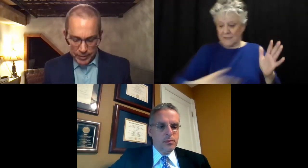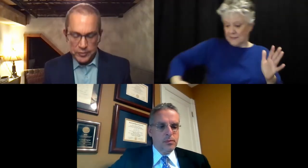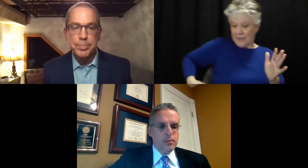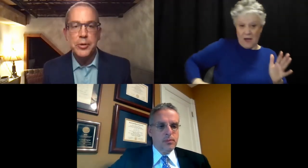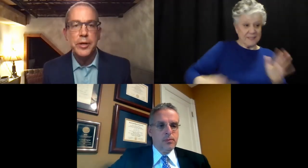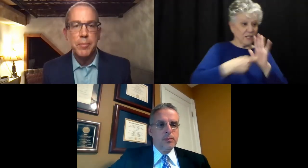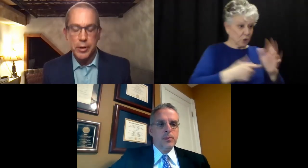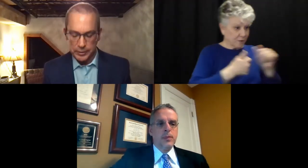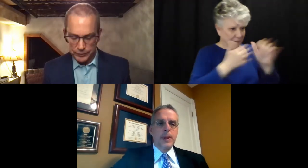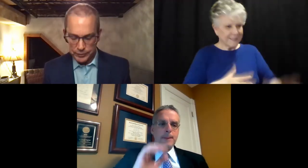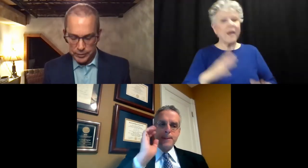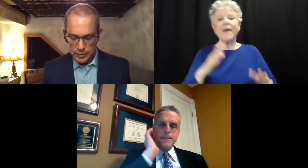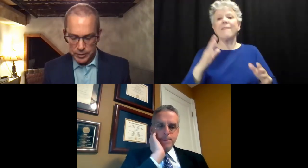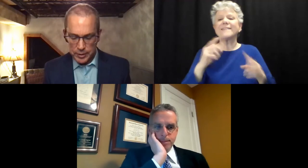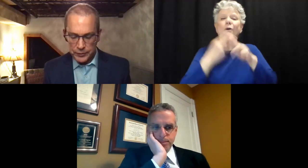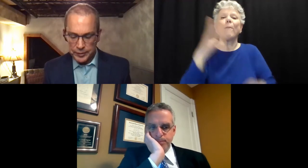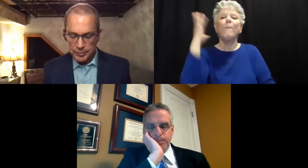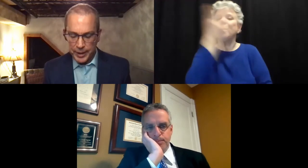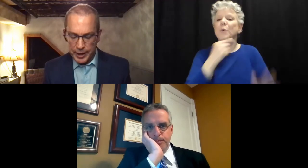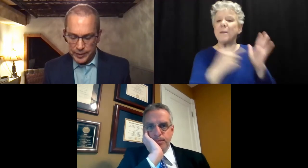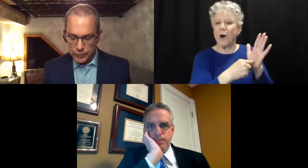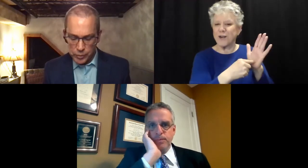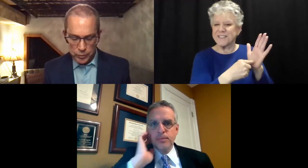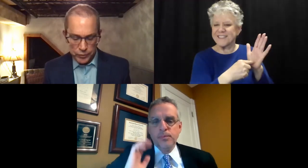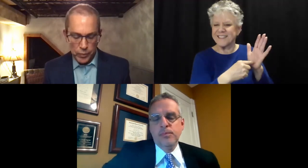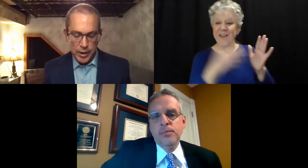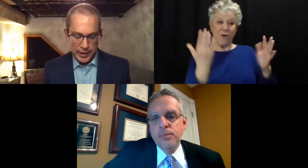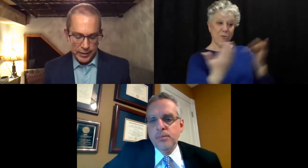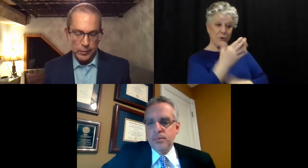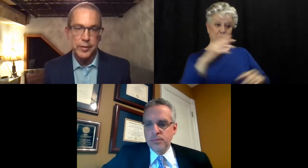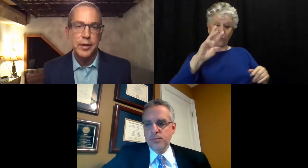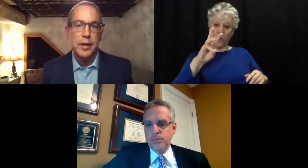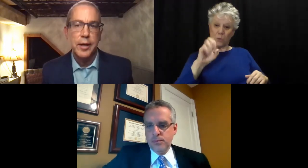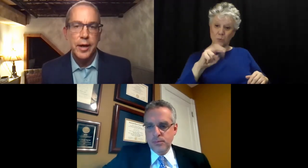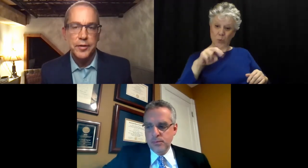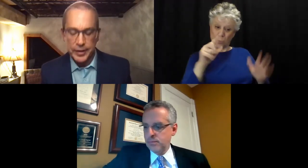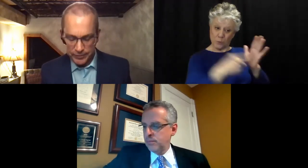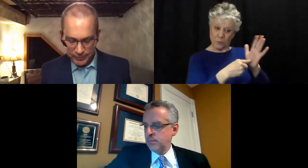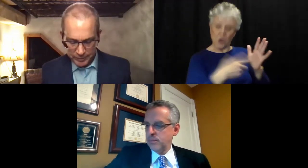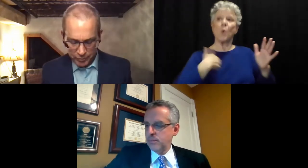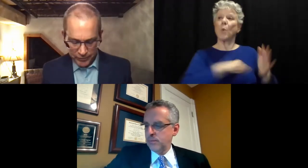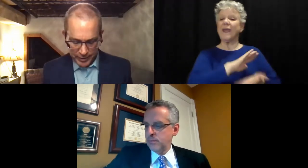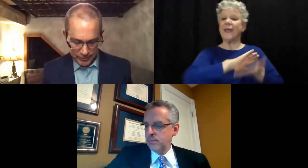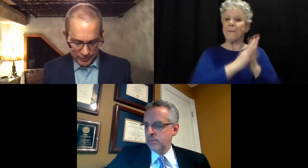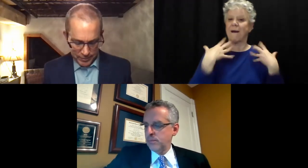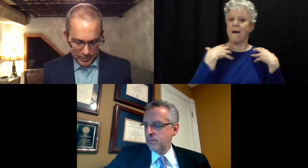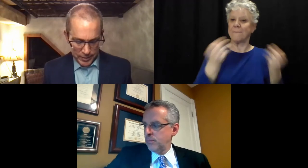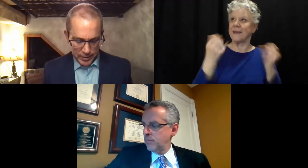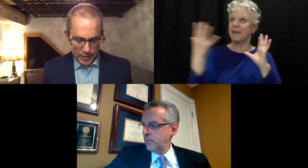them his beauty marks, since by these wounds we are healed, Isaiah